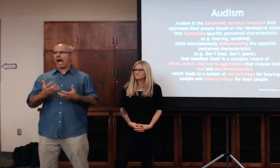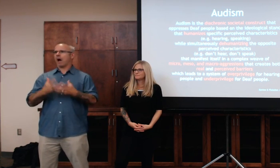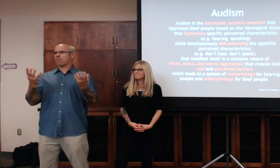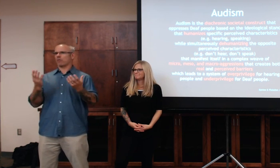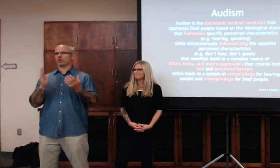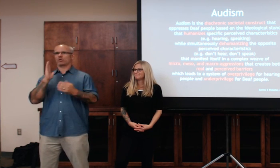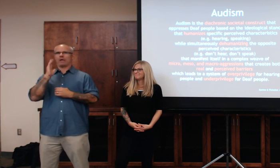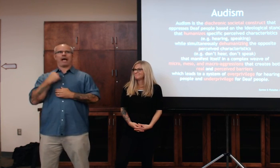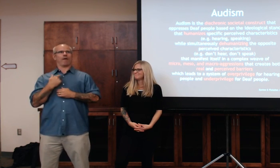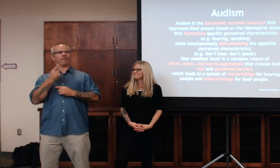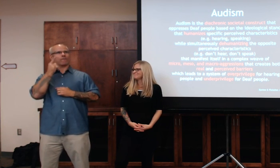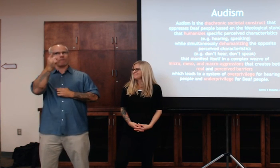Huh.